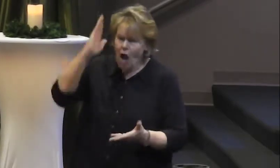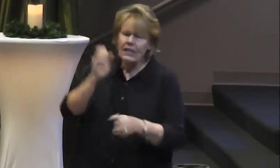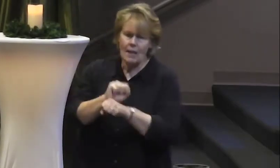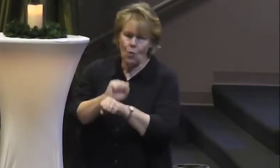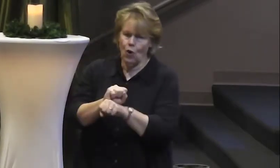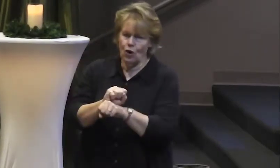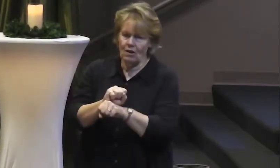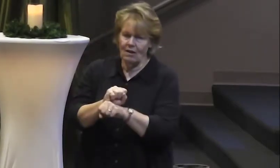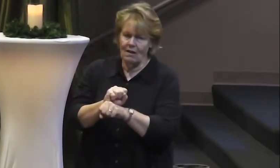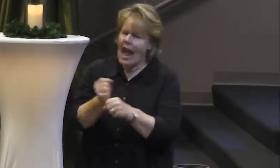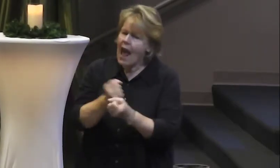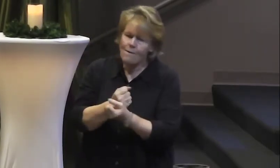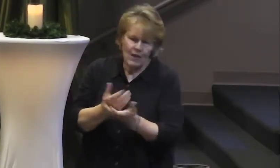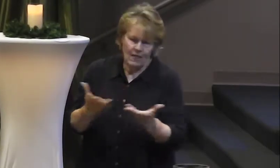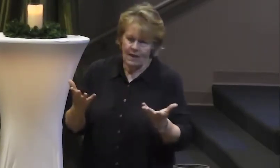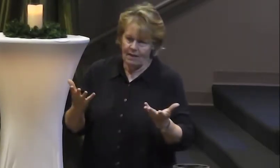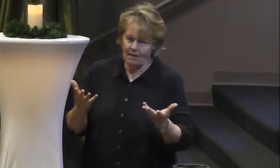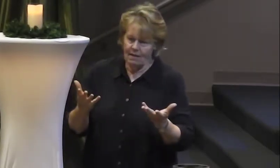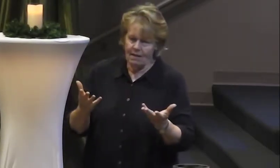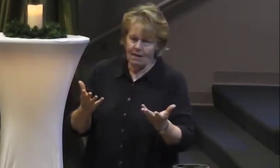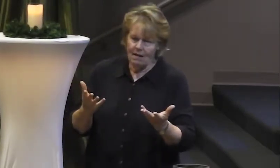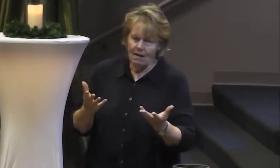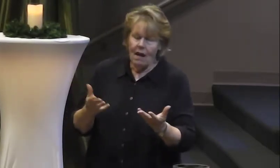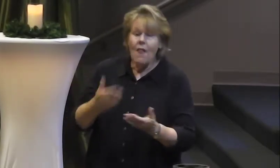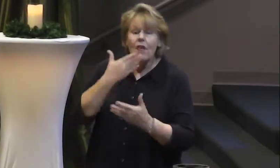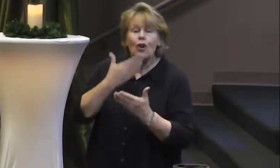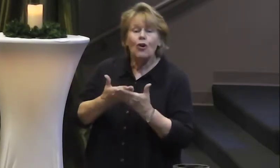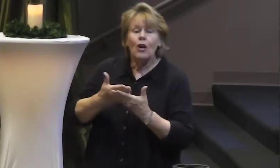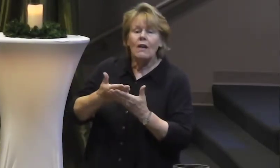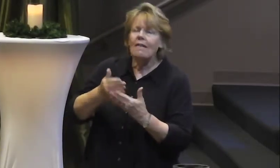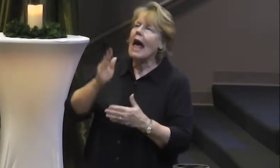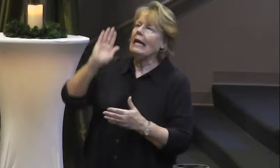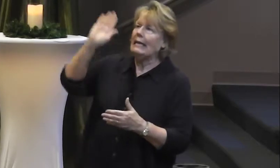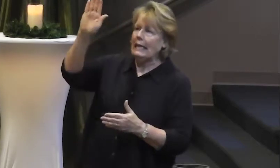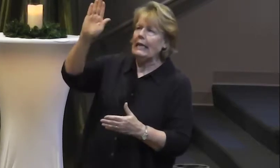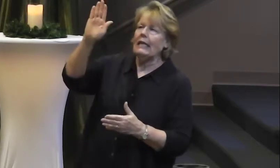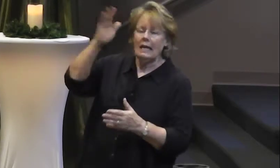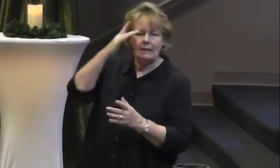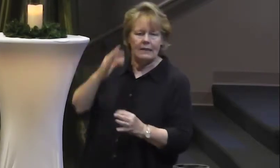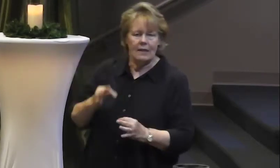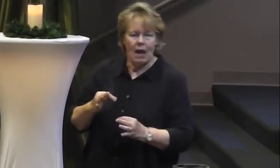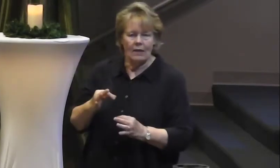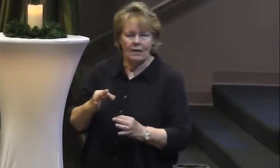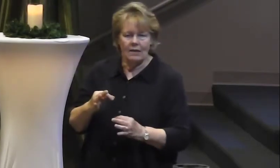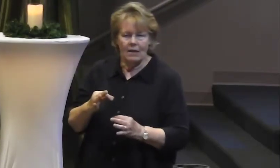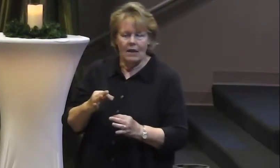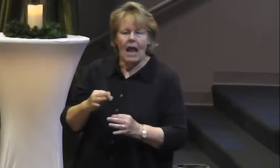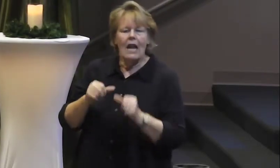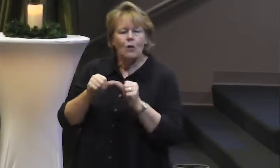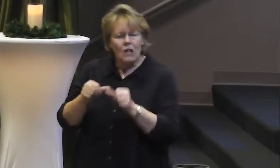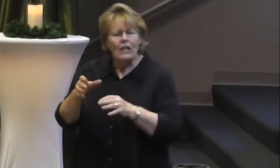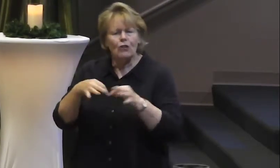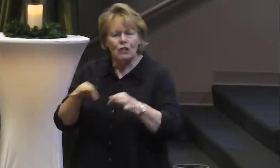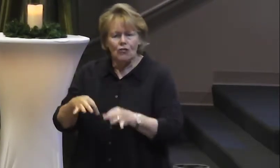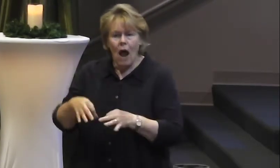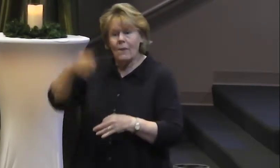defined according to his purpose, which he then goes on verse 29 to describe. But God's at work, and this work is